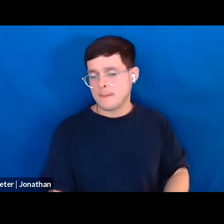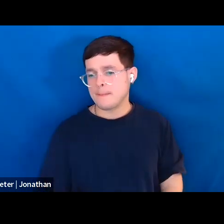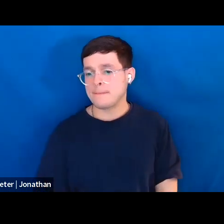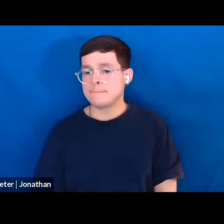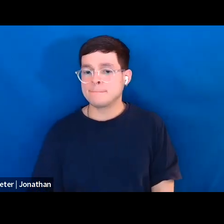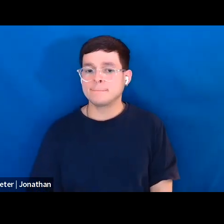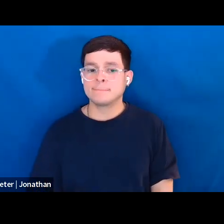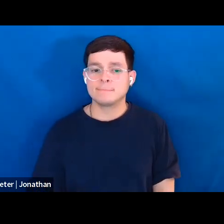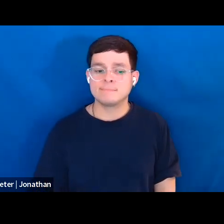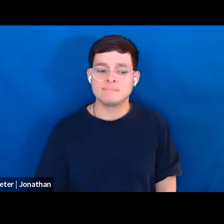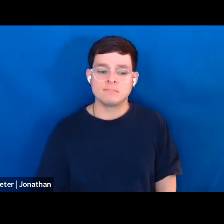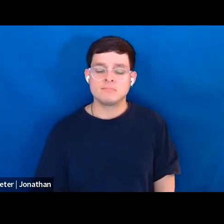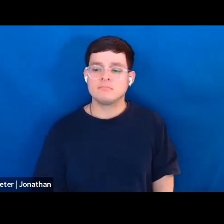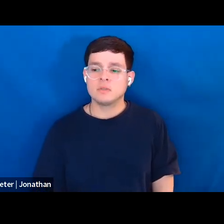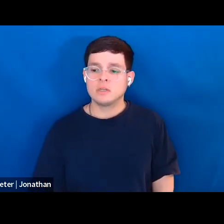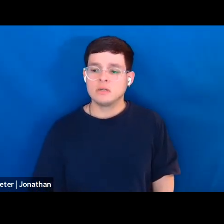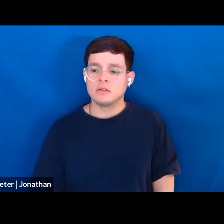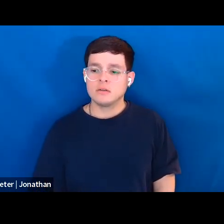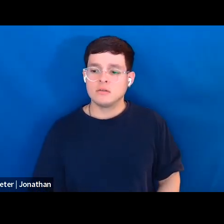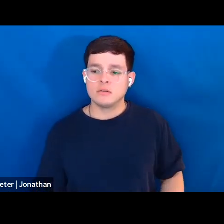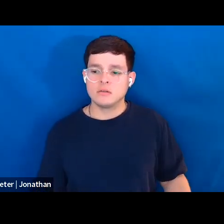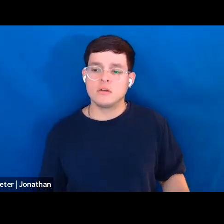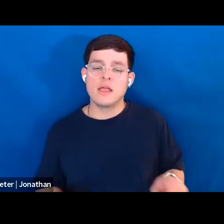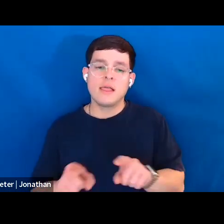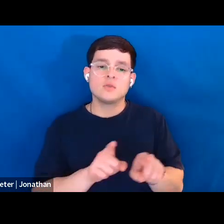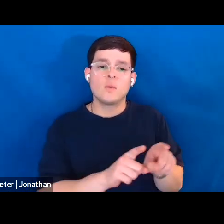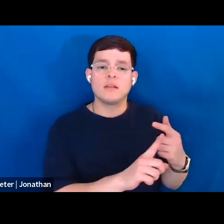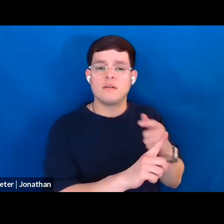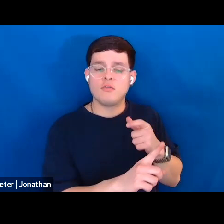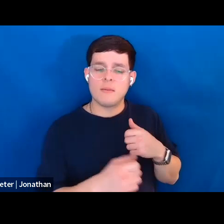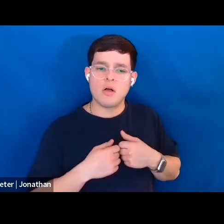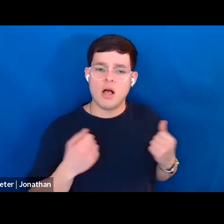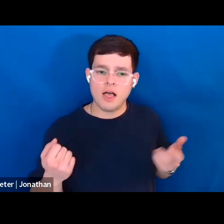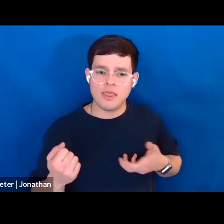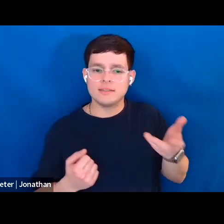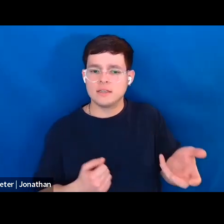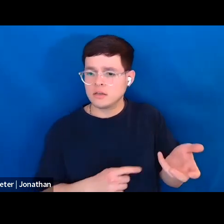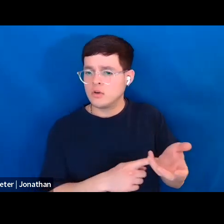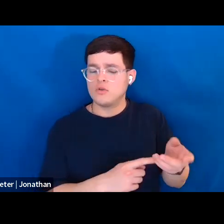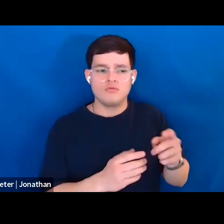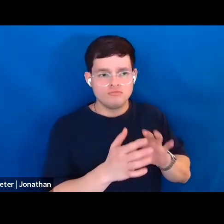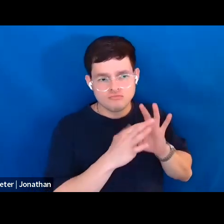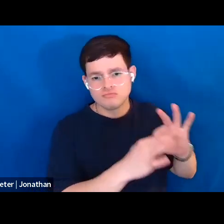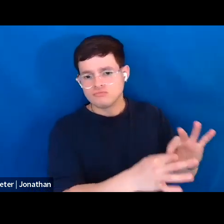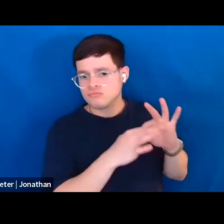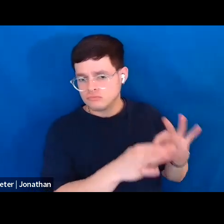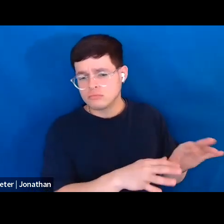as well as from authentic relationship building to policy making.